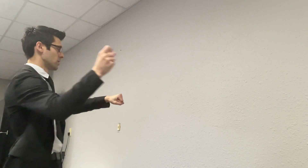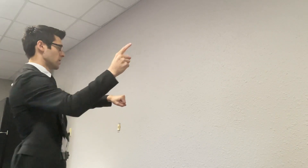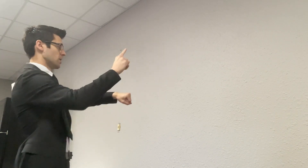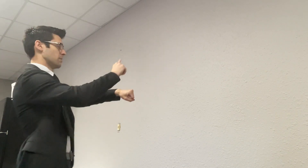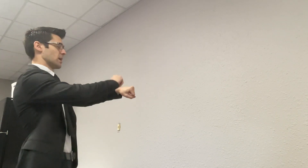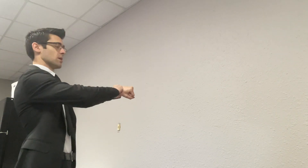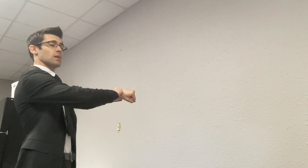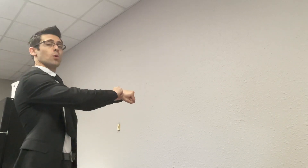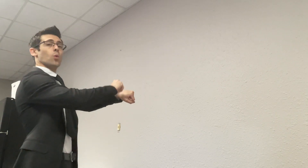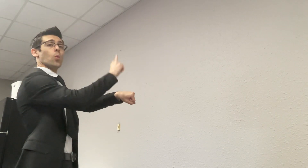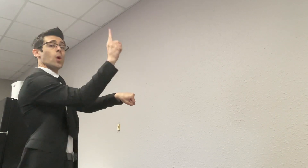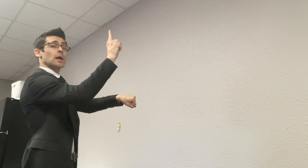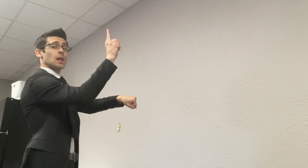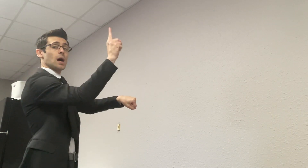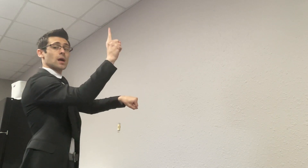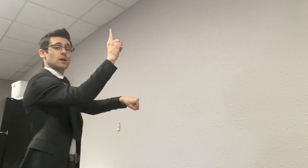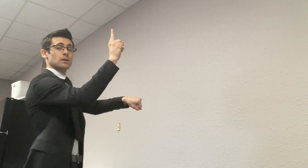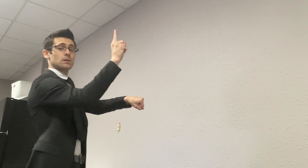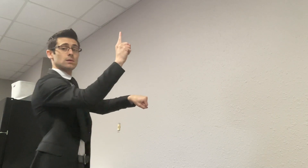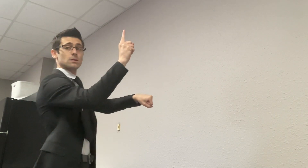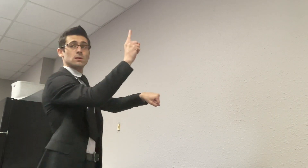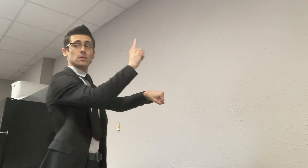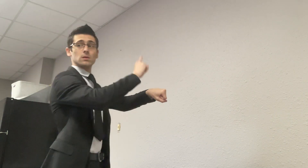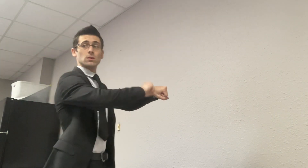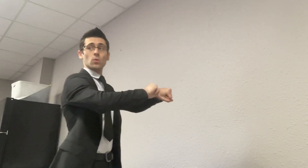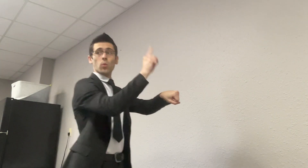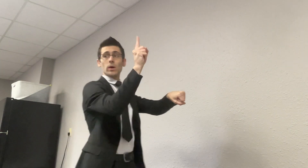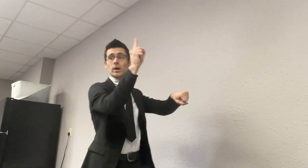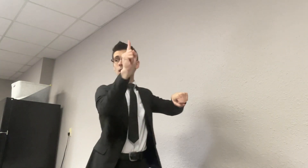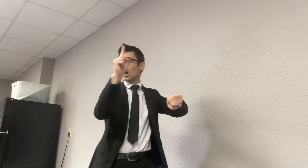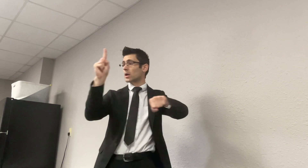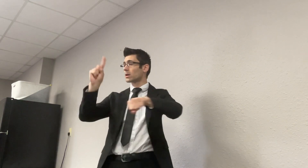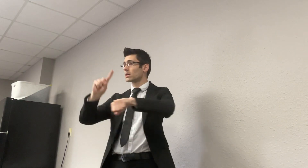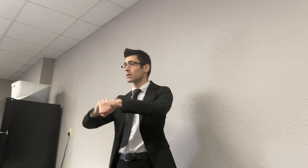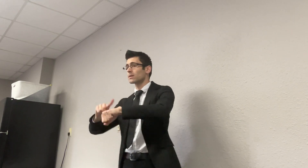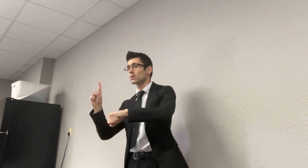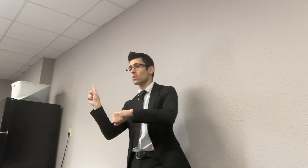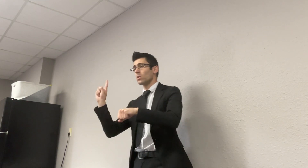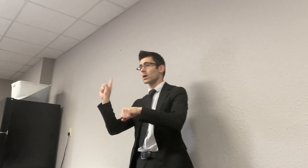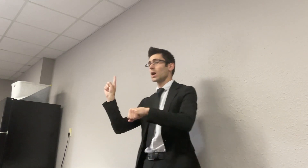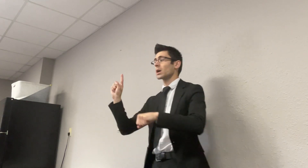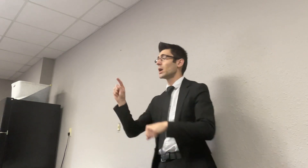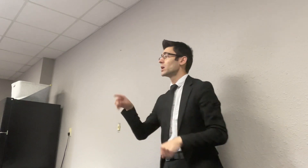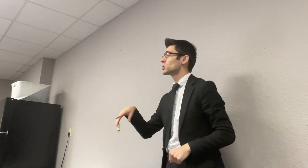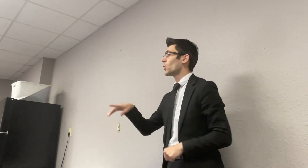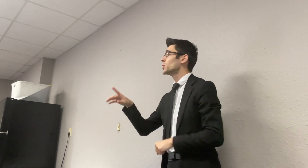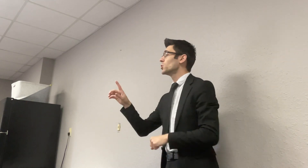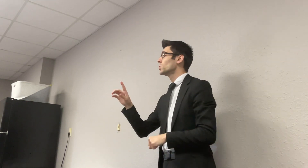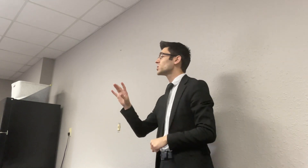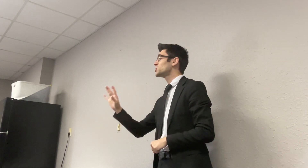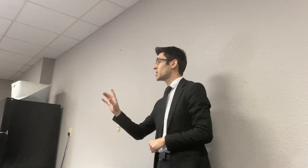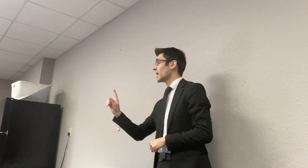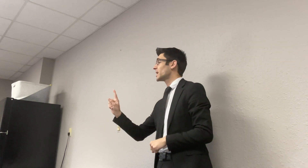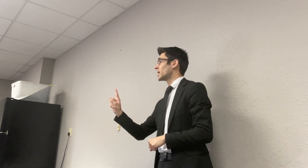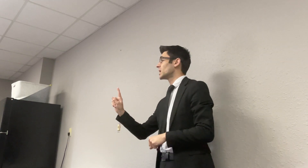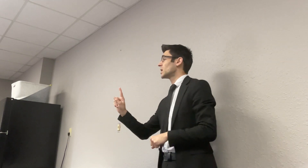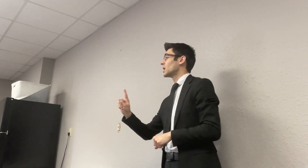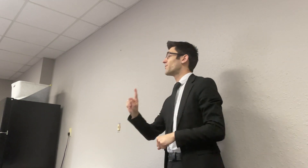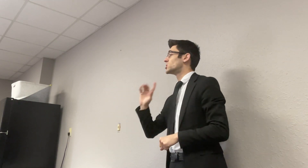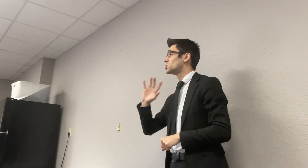it'll be 1 o'clock. Yeah, because you're mirroring. 1 o'clock. So So you will shake it if it's